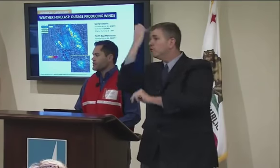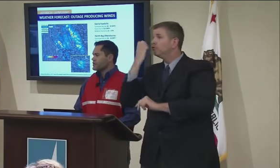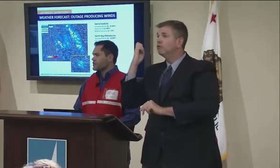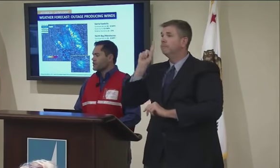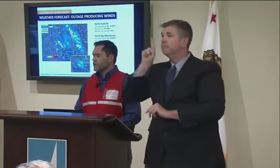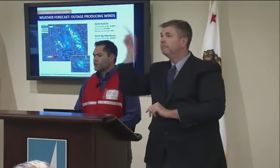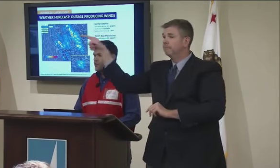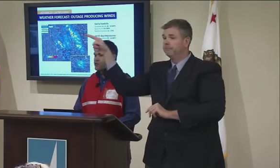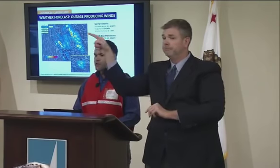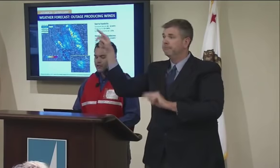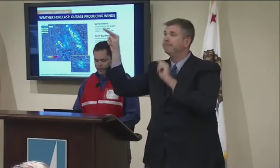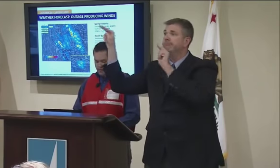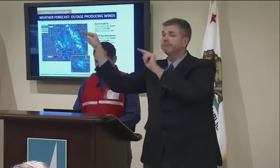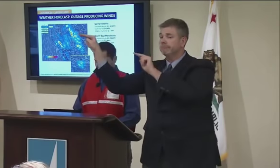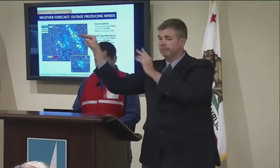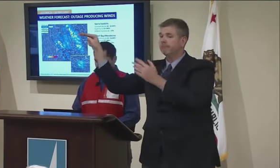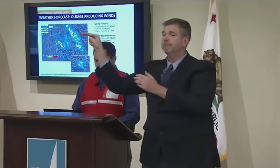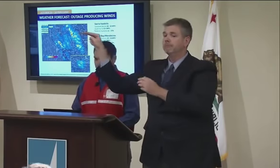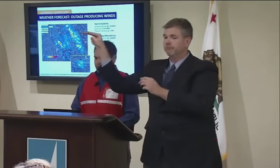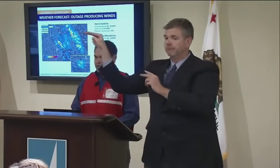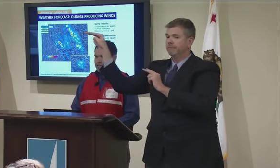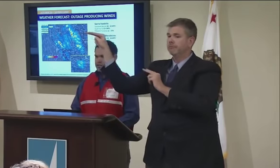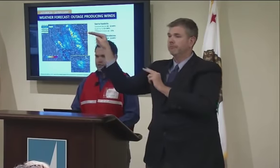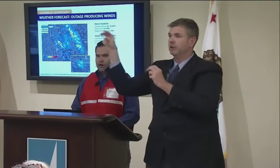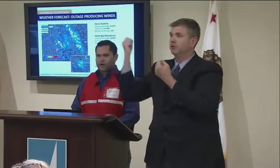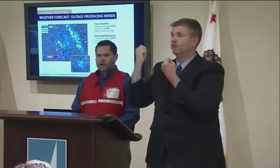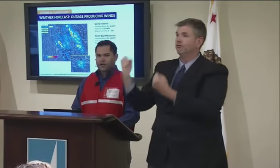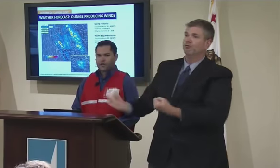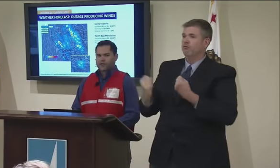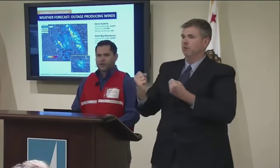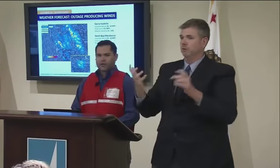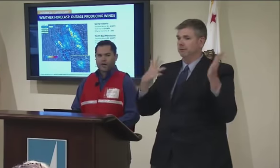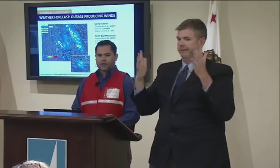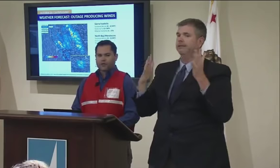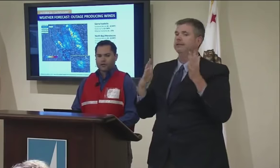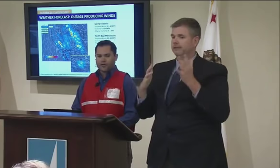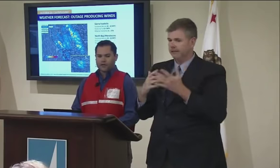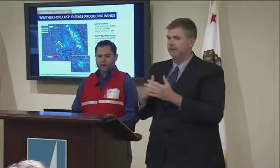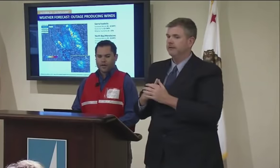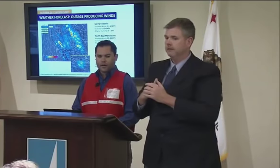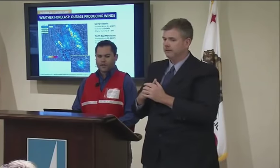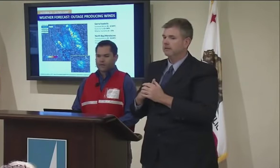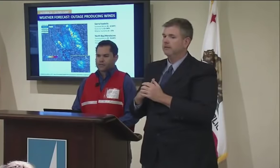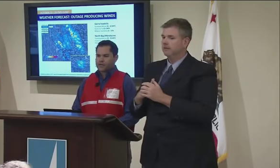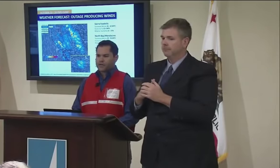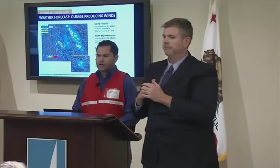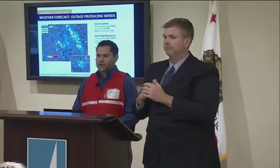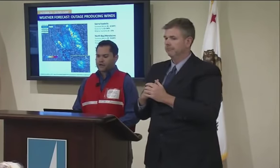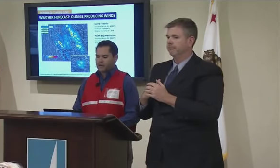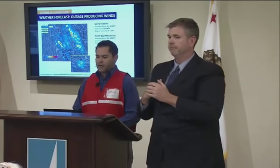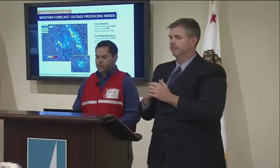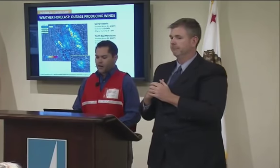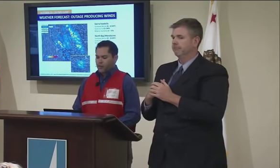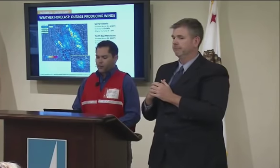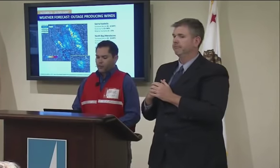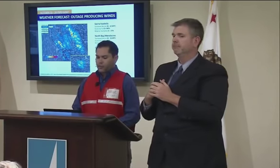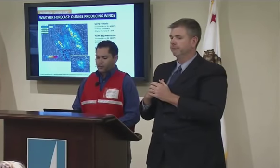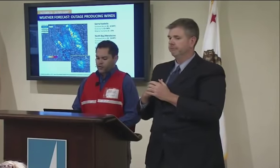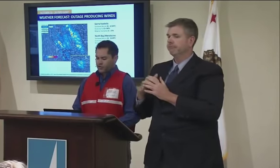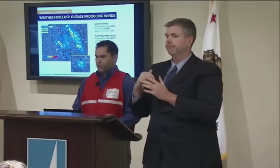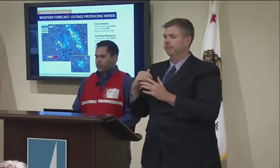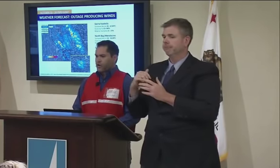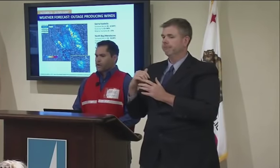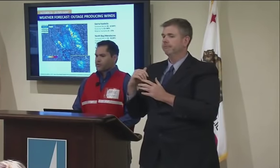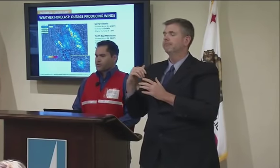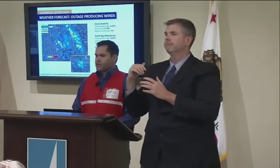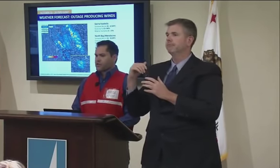of the season, unfortunately, and potentially stronger than the October 9th through 11th PSPS event.